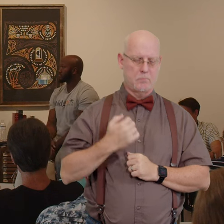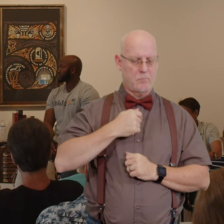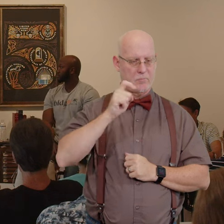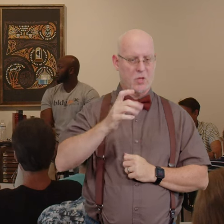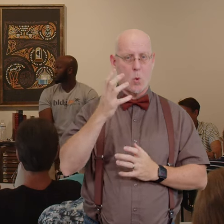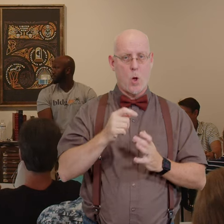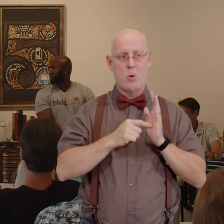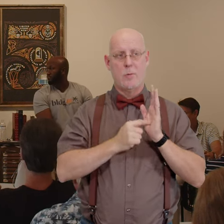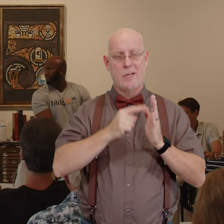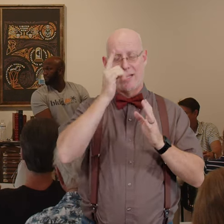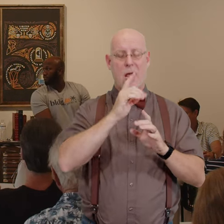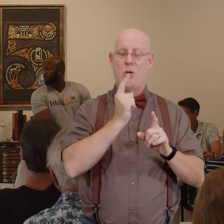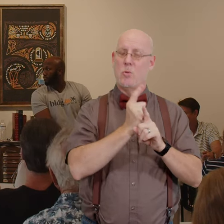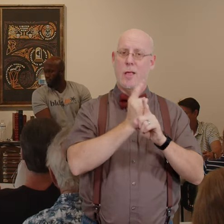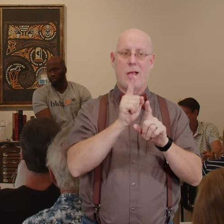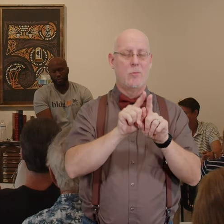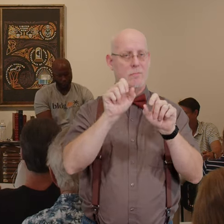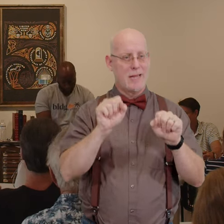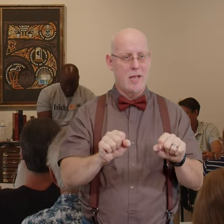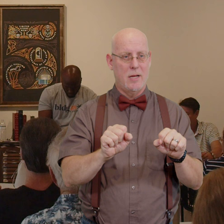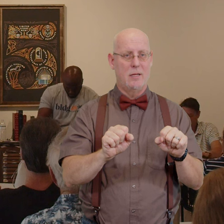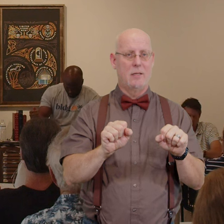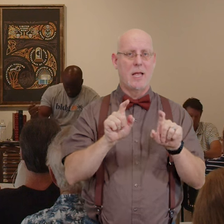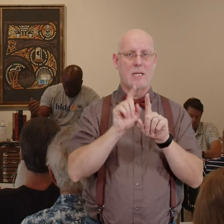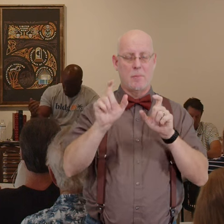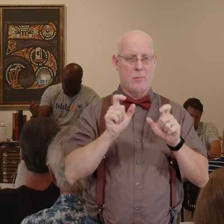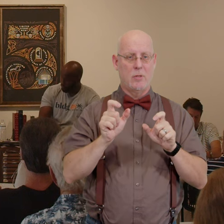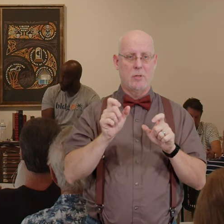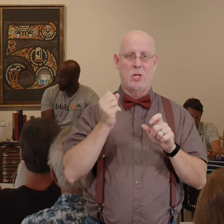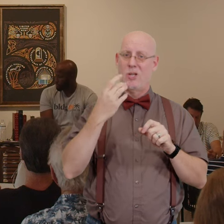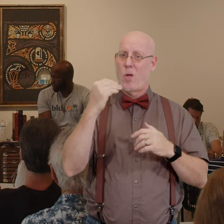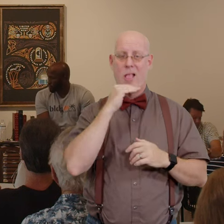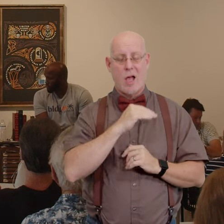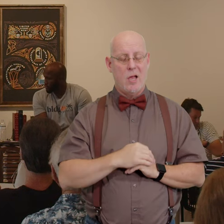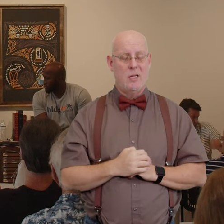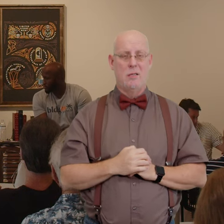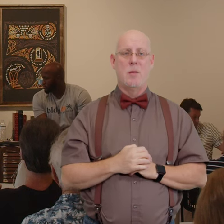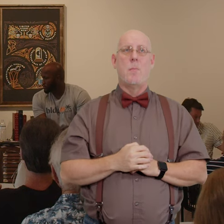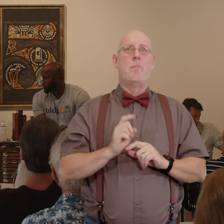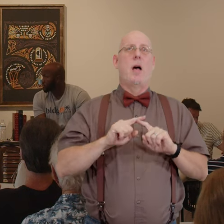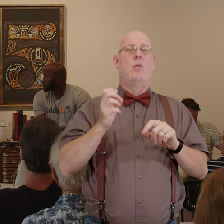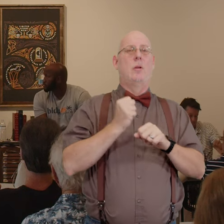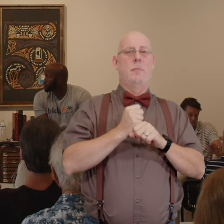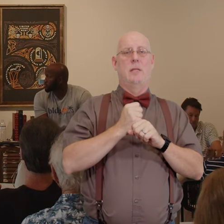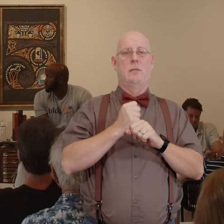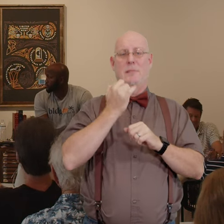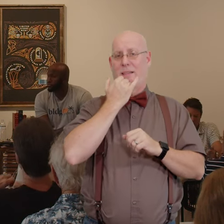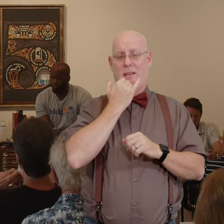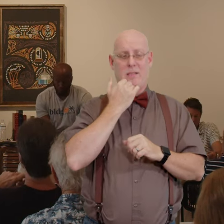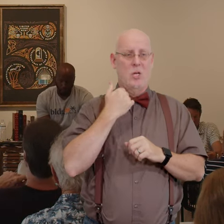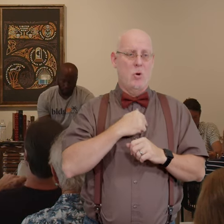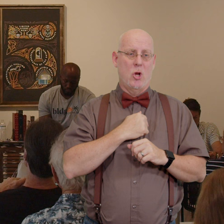We should want to represent God as accurately as we possibly can because we're his people. We don't want to lie. But we're going to make